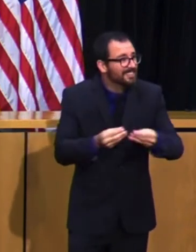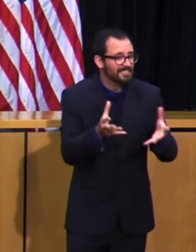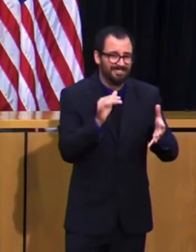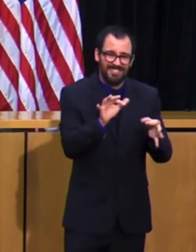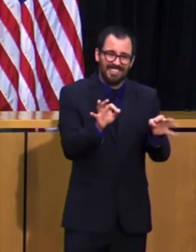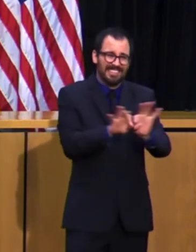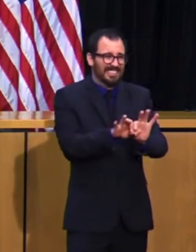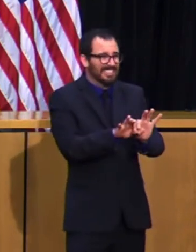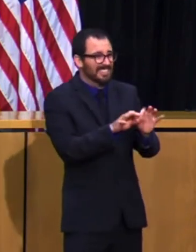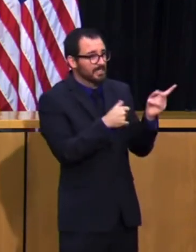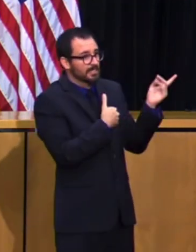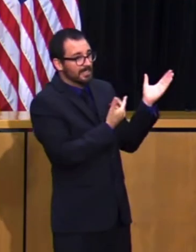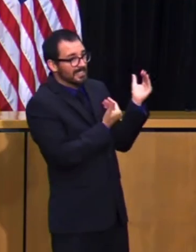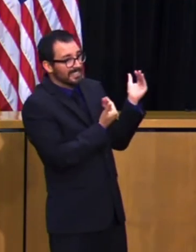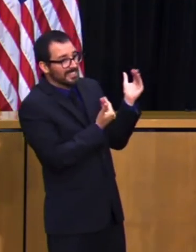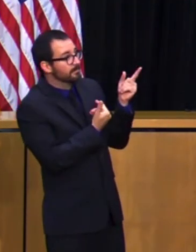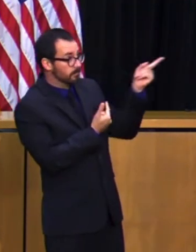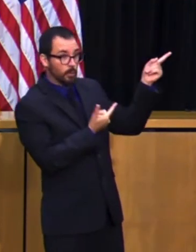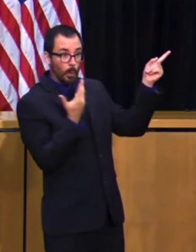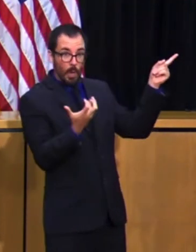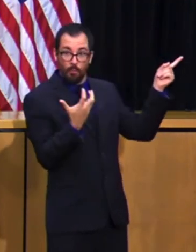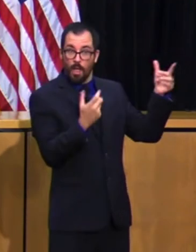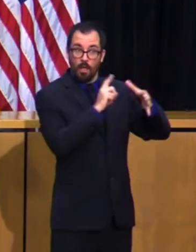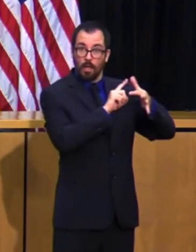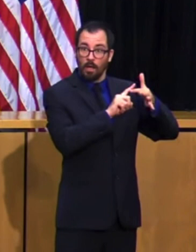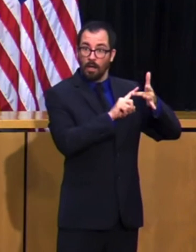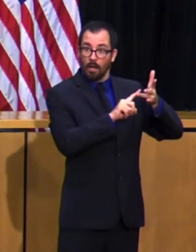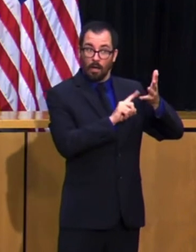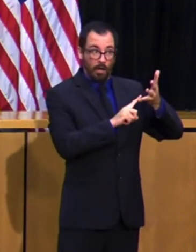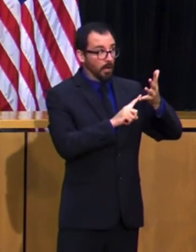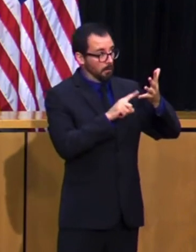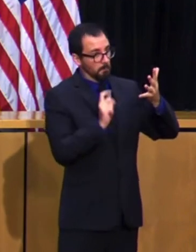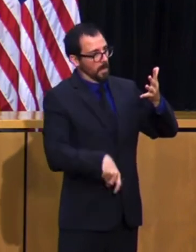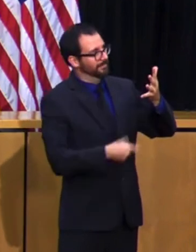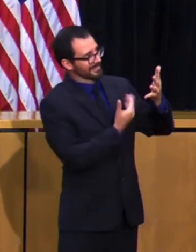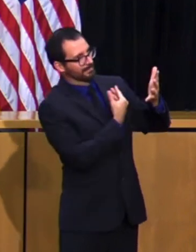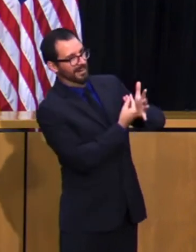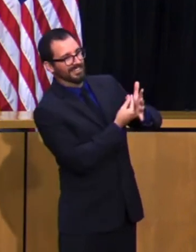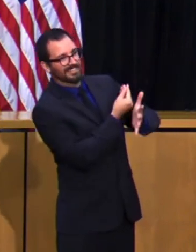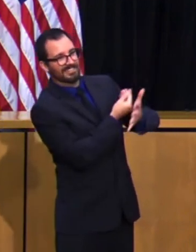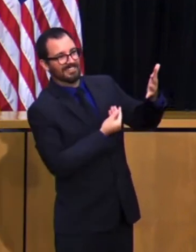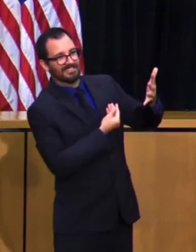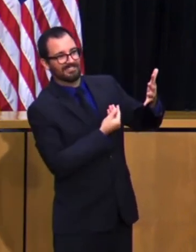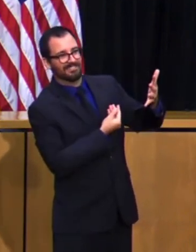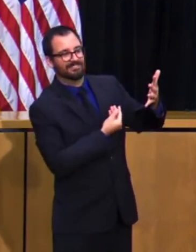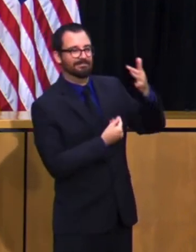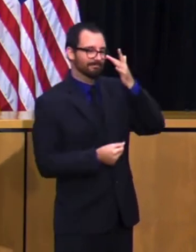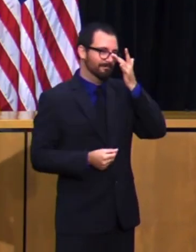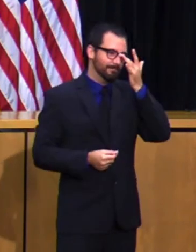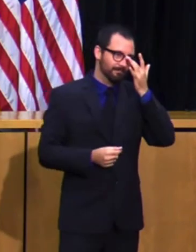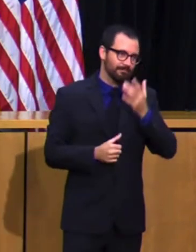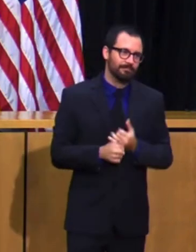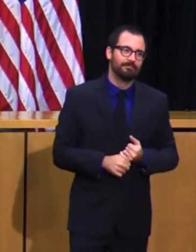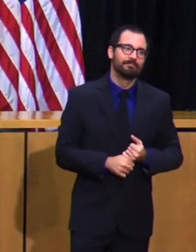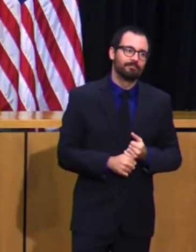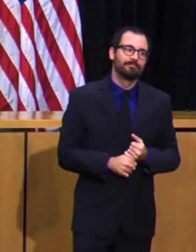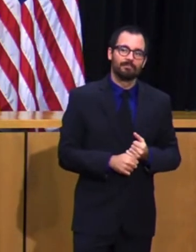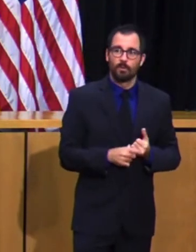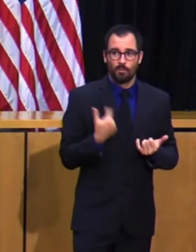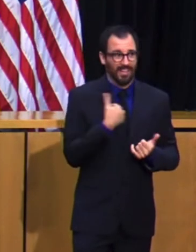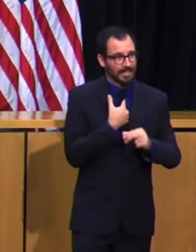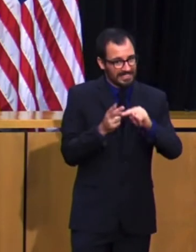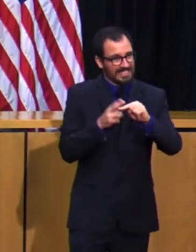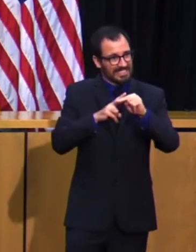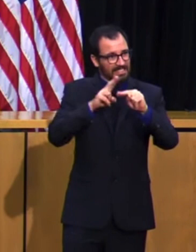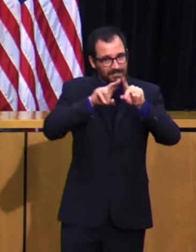happen. Continue to expand our economies, continue to broaden the testing and surveillance capacity we have, and to